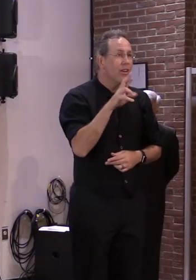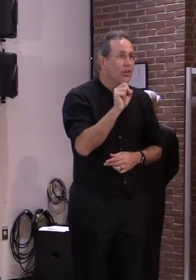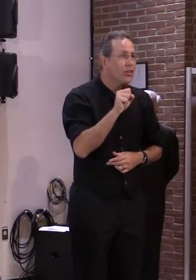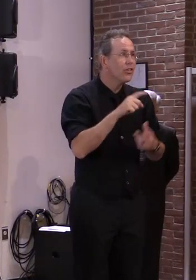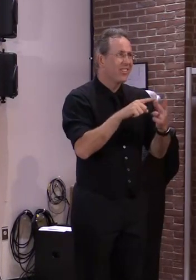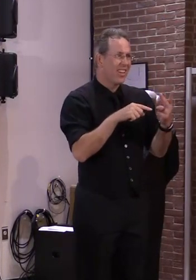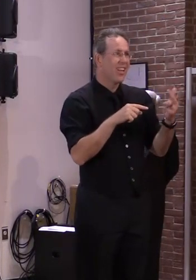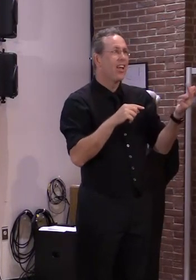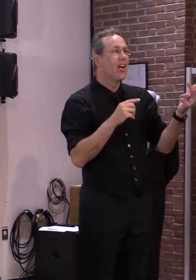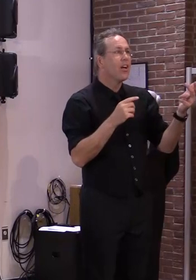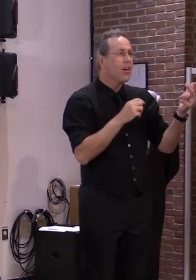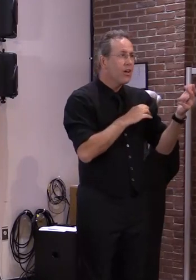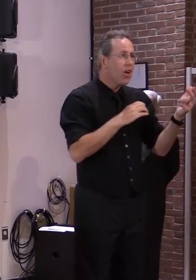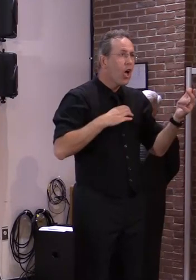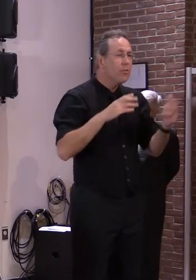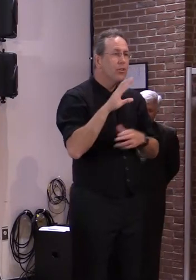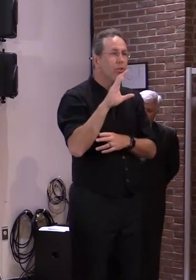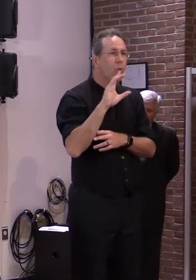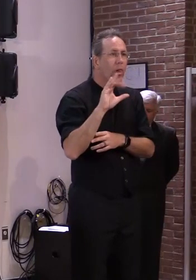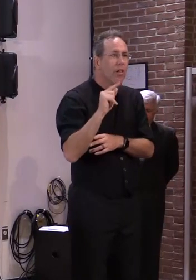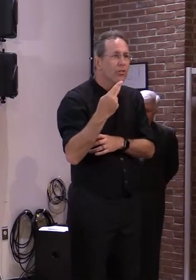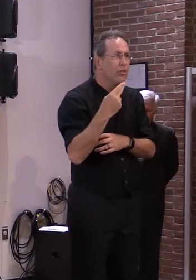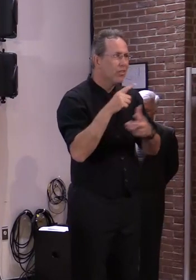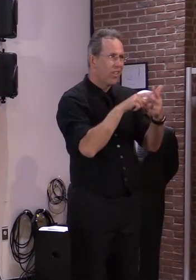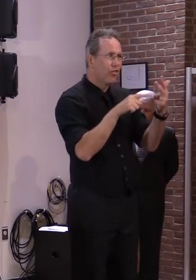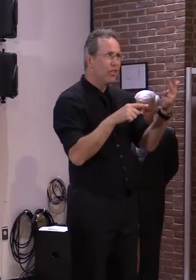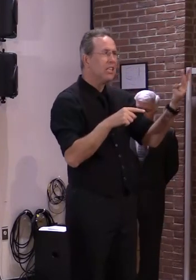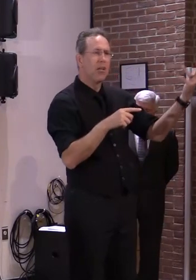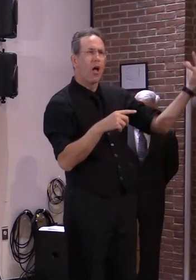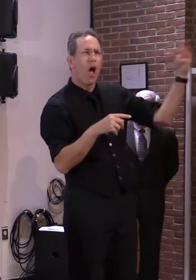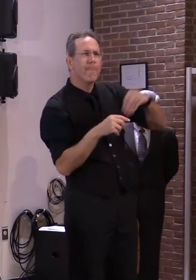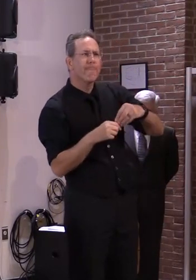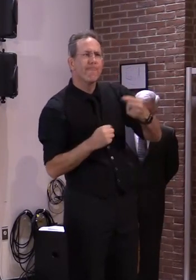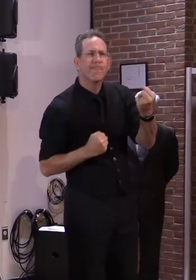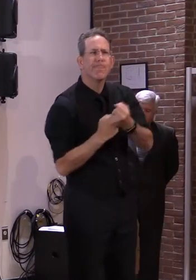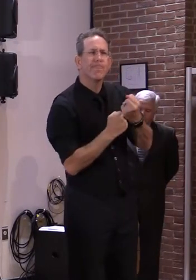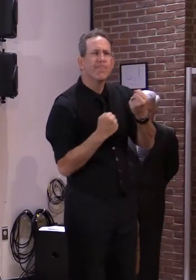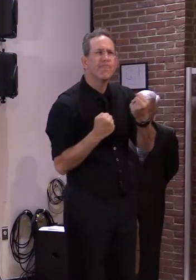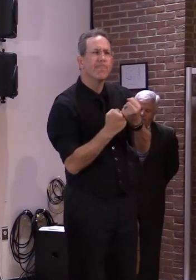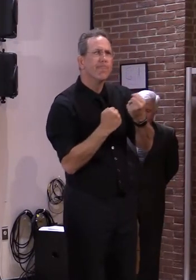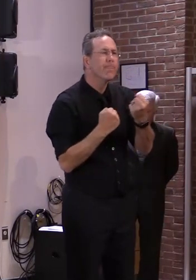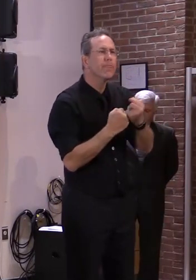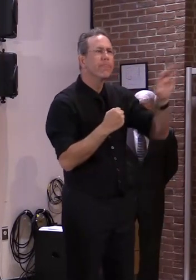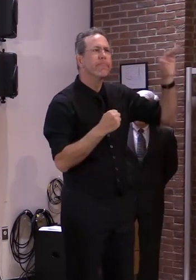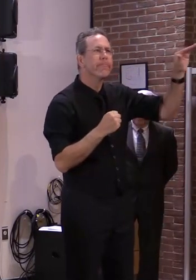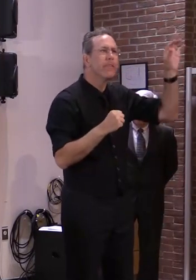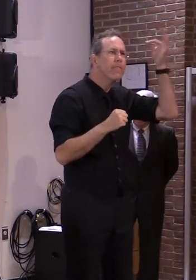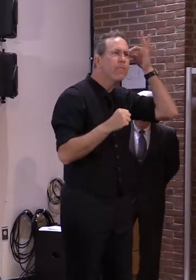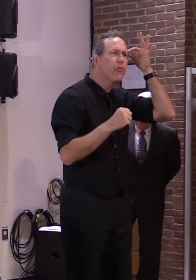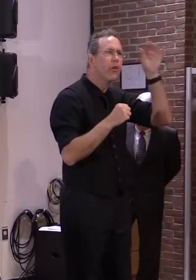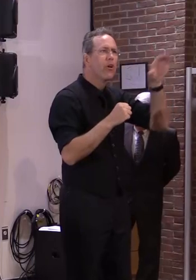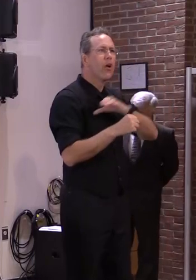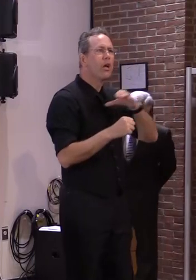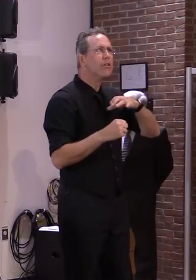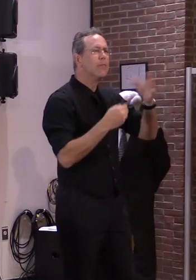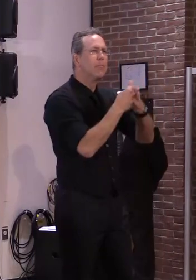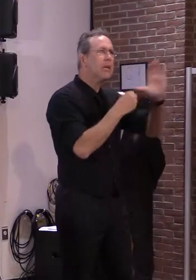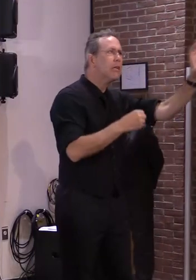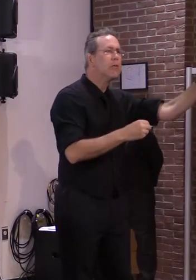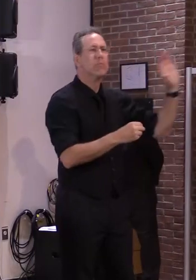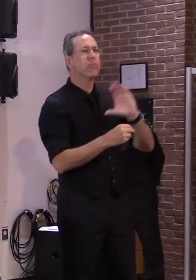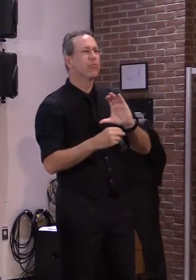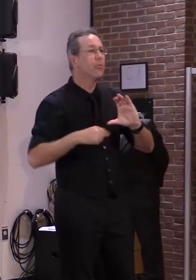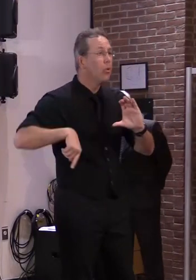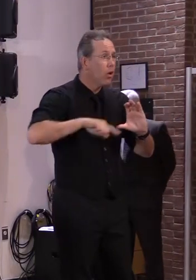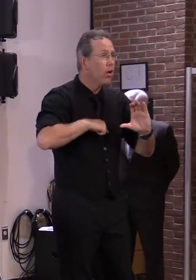to supplement the income loss of these businesses. I think we would see a very, very stark difference had it